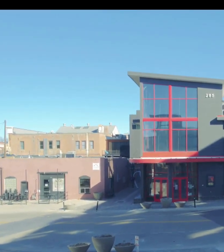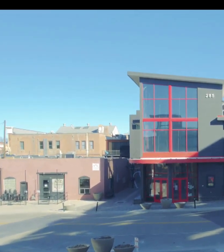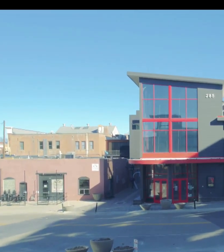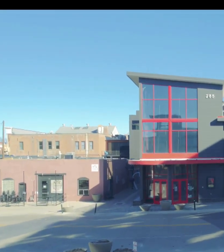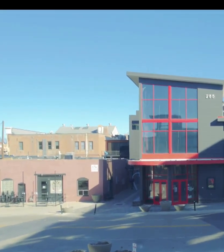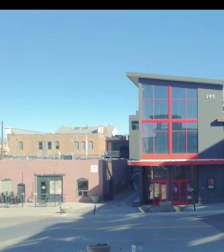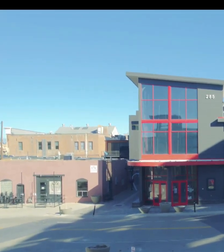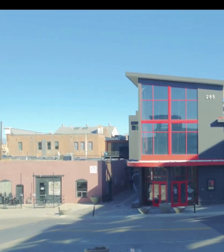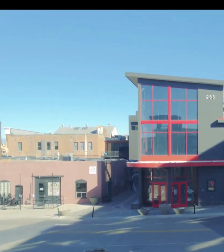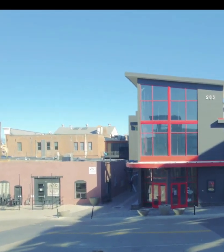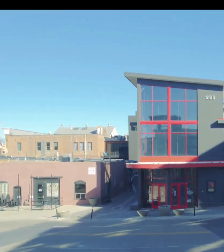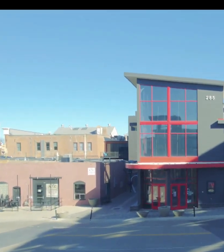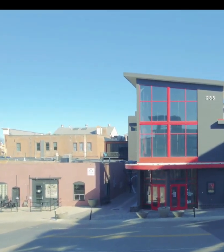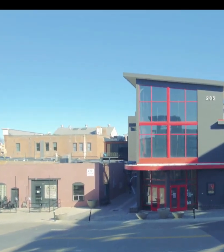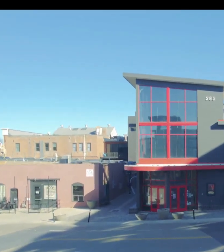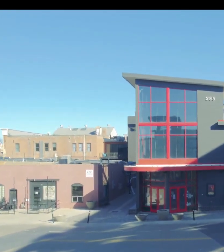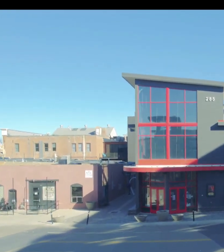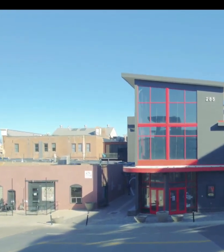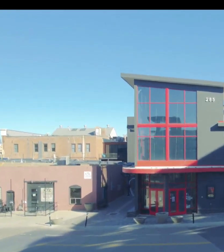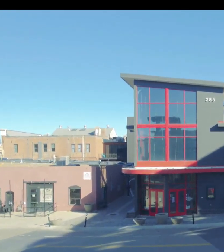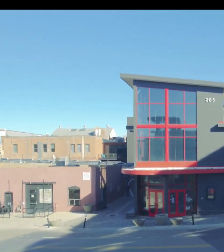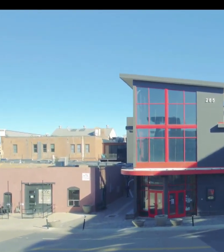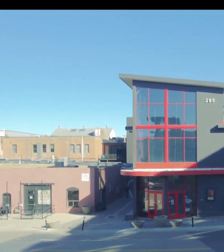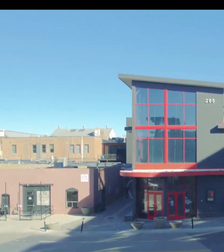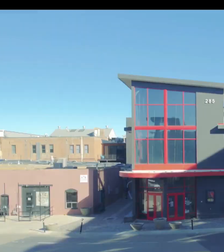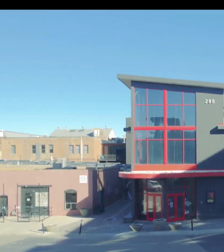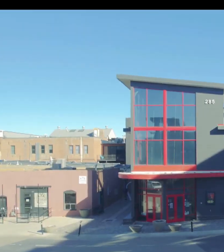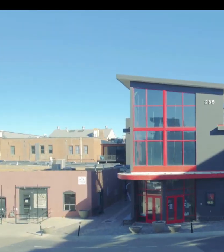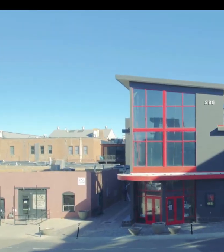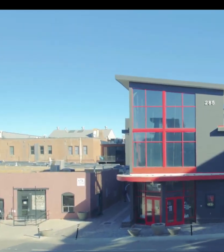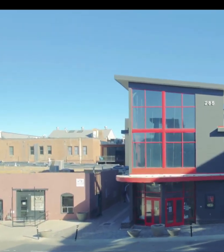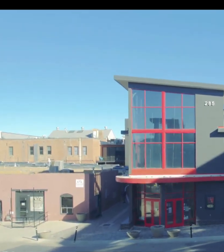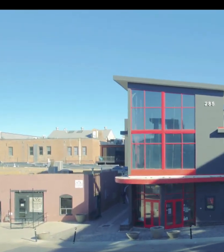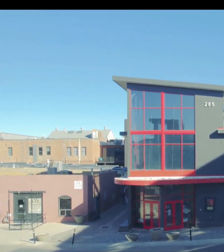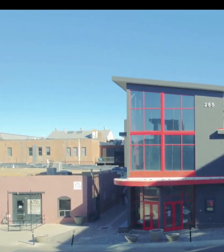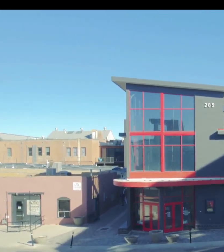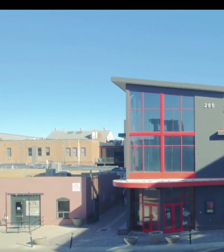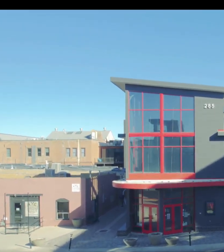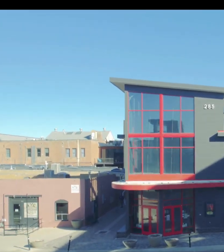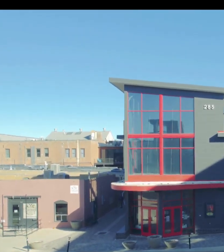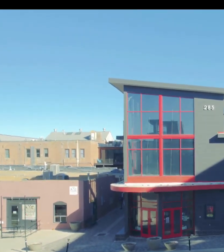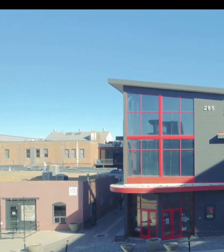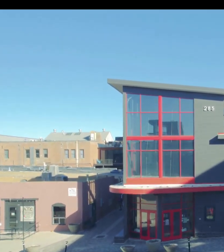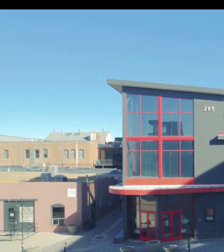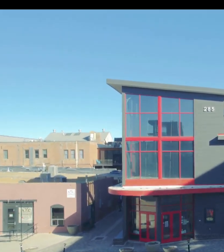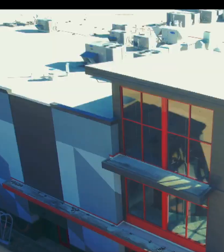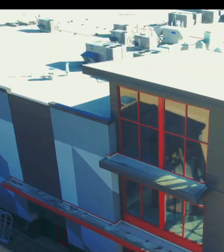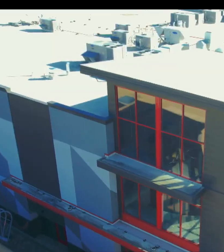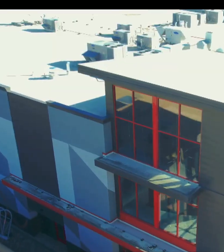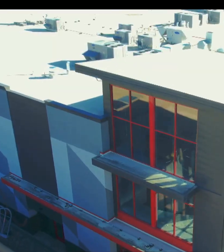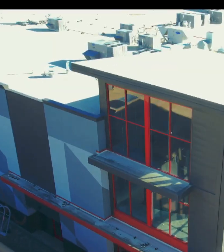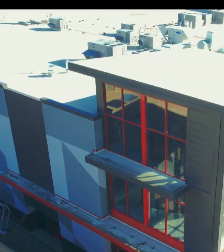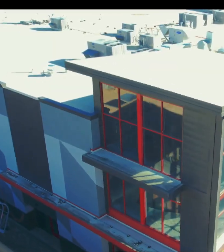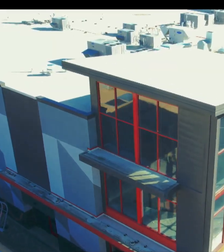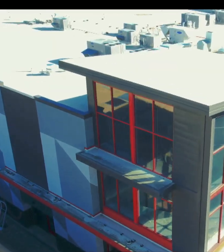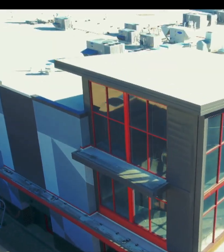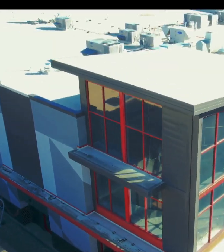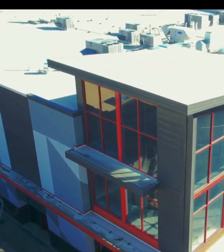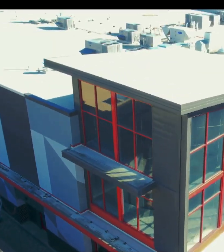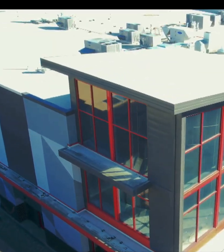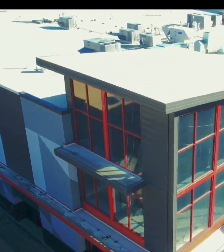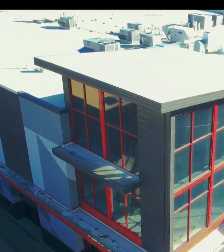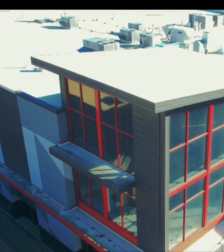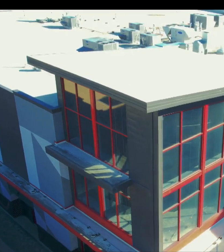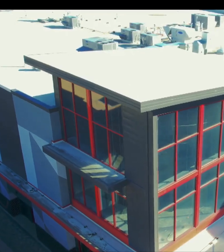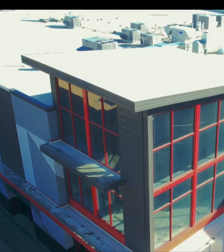meet with us and explore partnership opportunities. We also received confirmation that the 3rd Street building